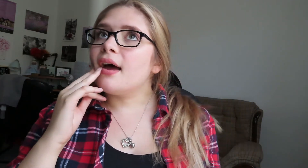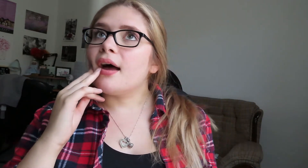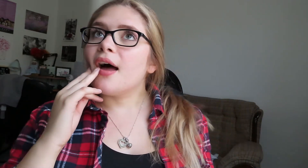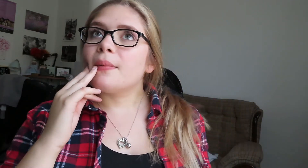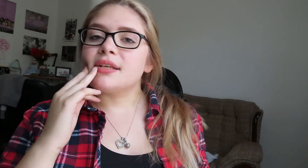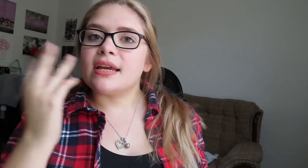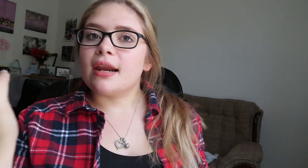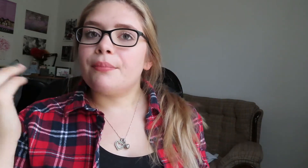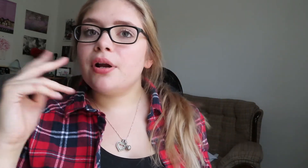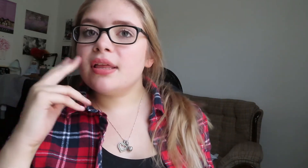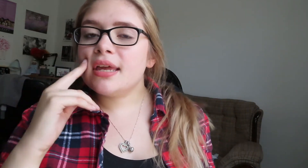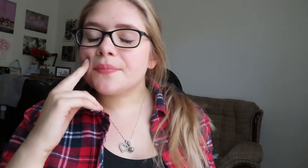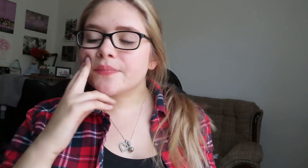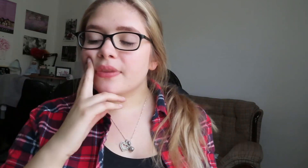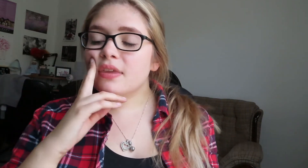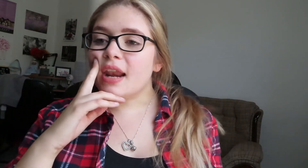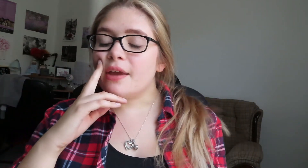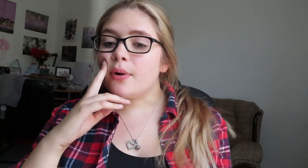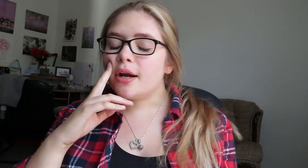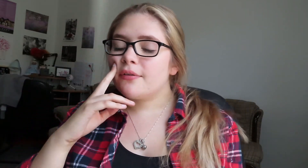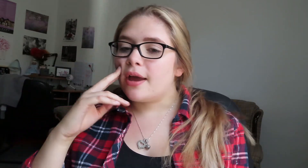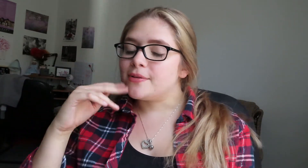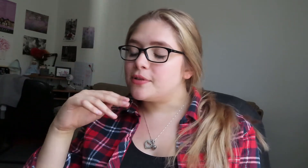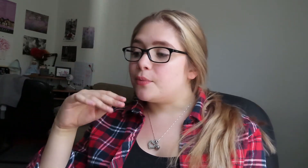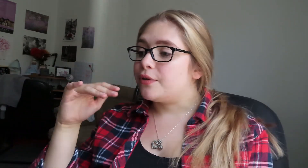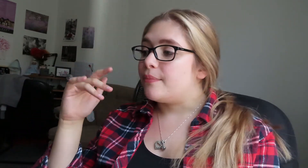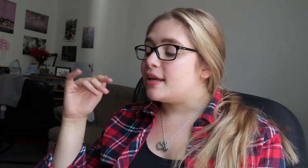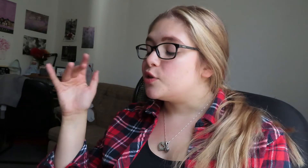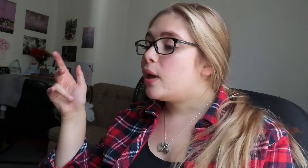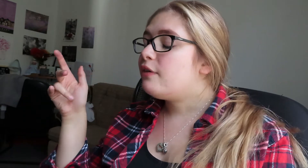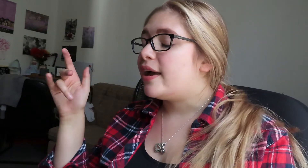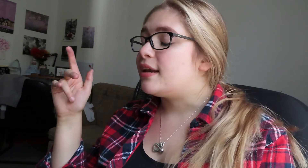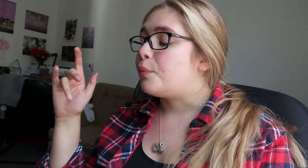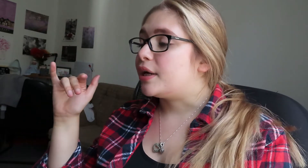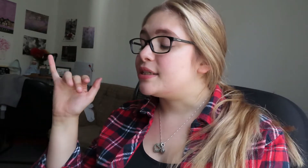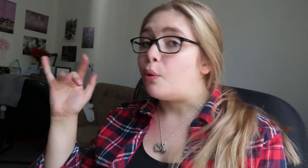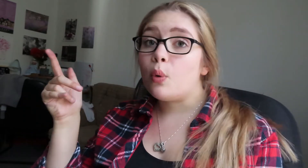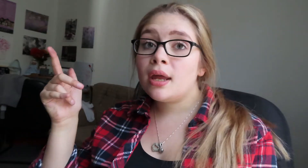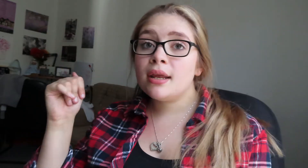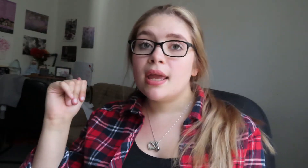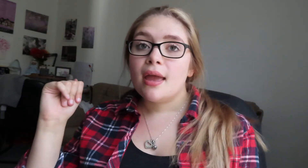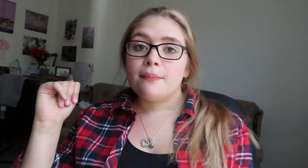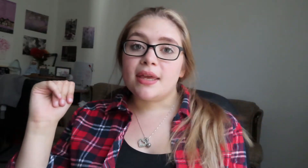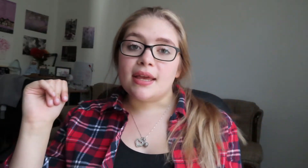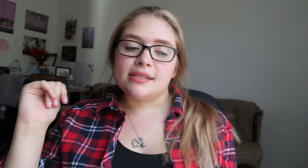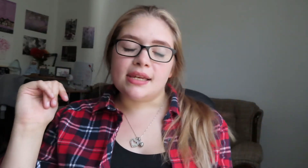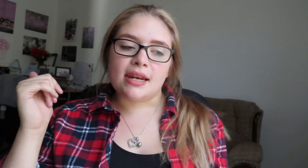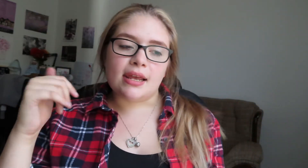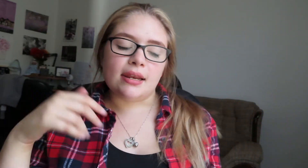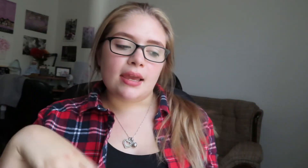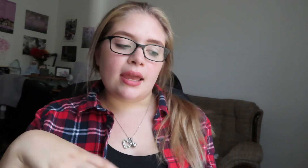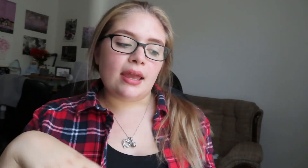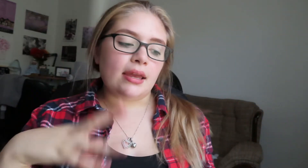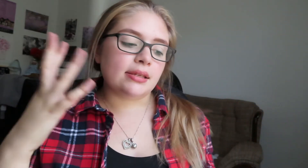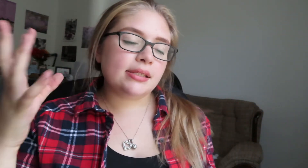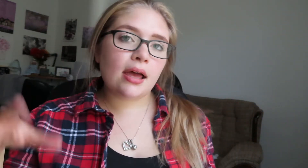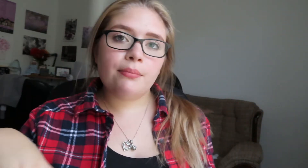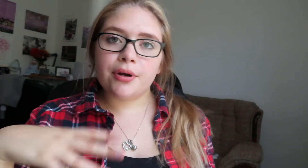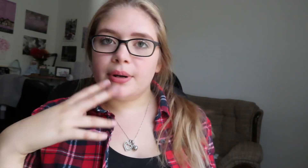um because i get up early and then i had work i was supposed to work from 8 to 12 i ended up working till 1 because they needed a sub or